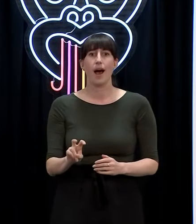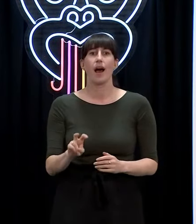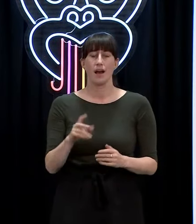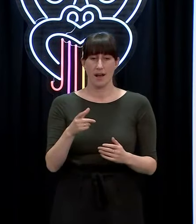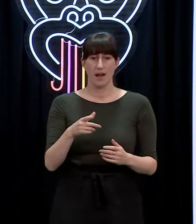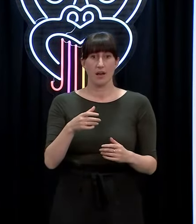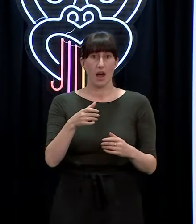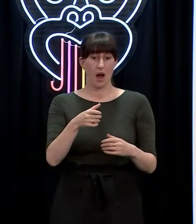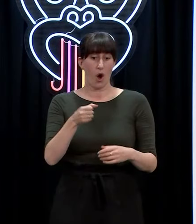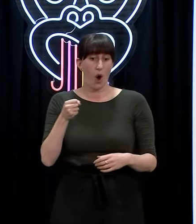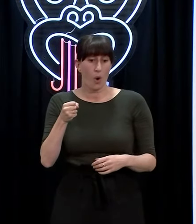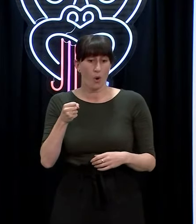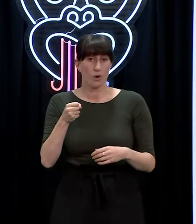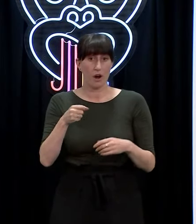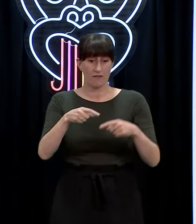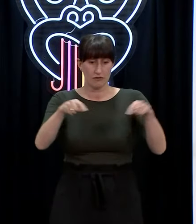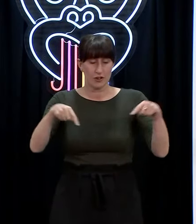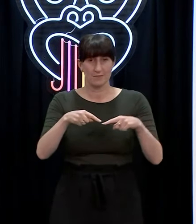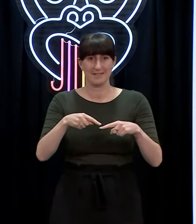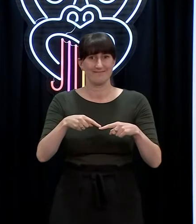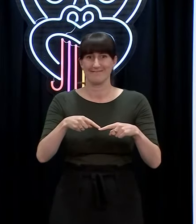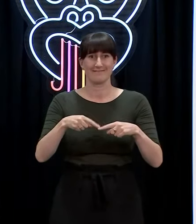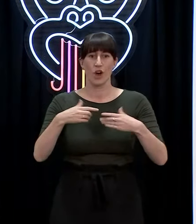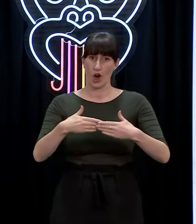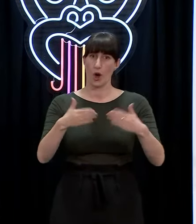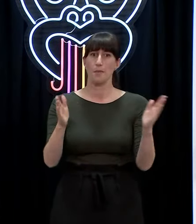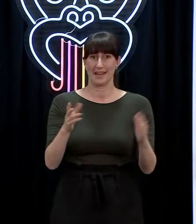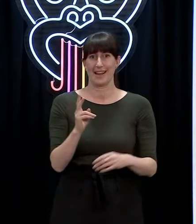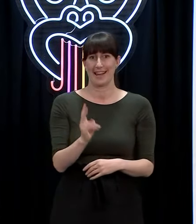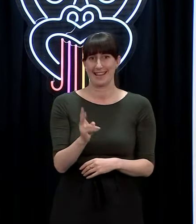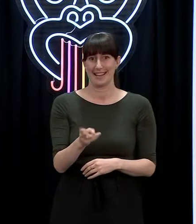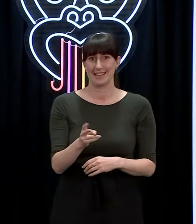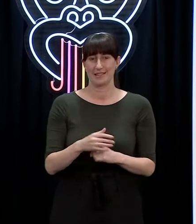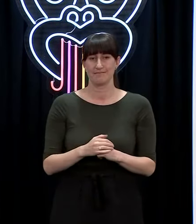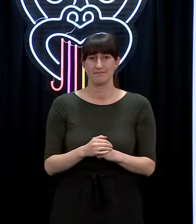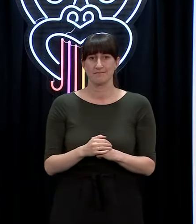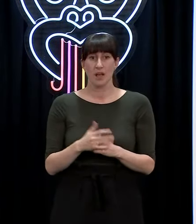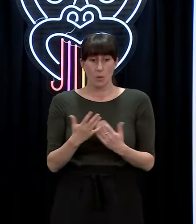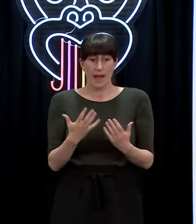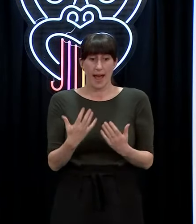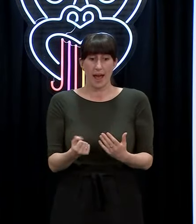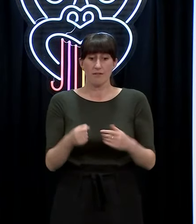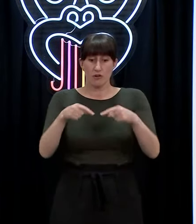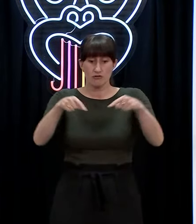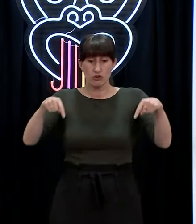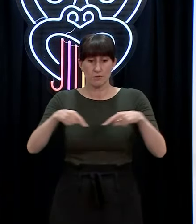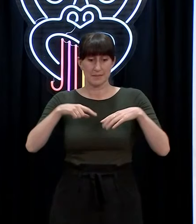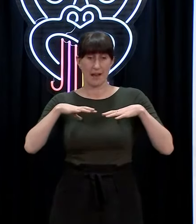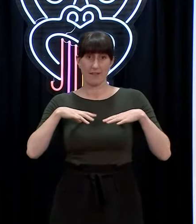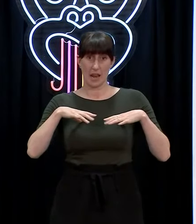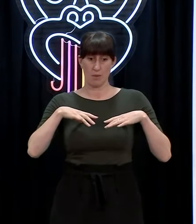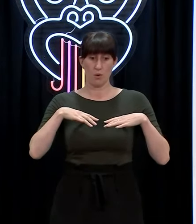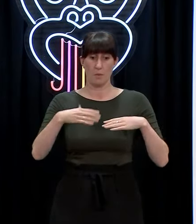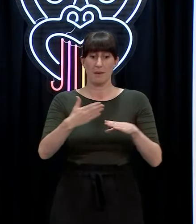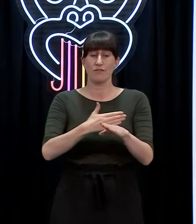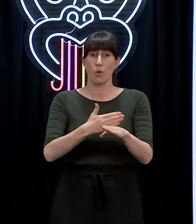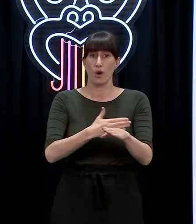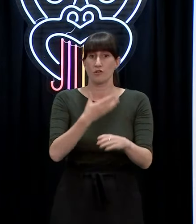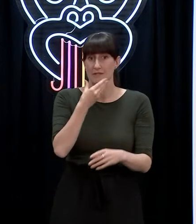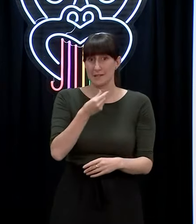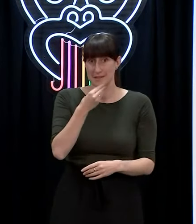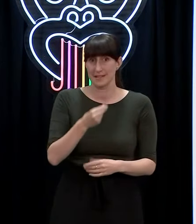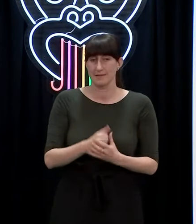on our MIQ system has started to ease, and we do have rooms available between now and Christmas. The